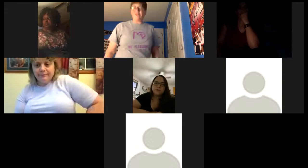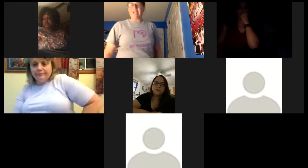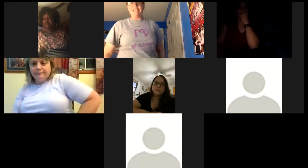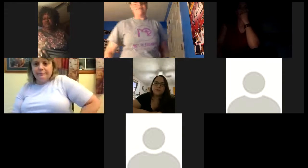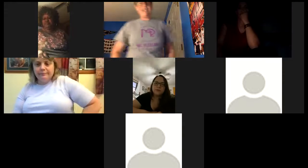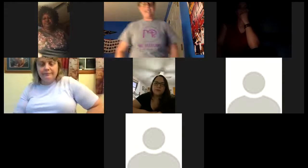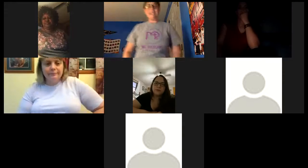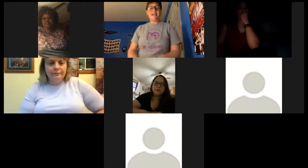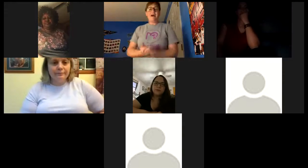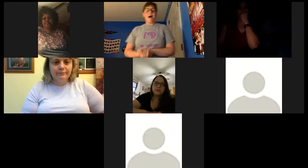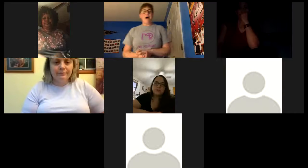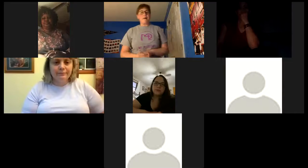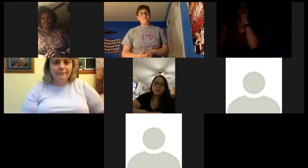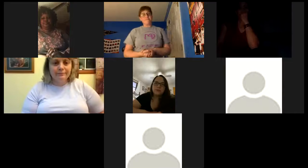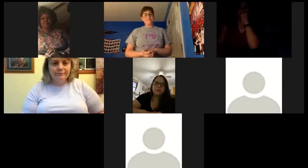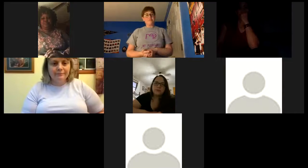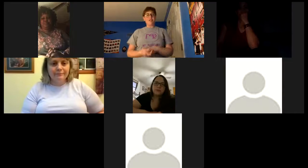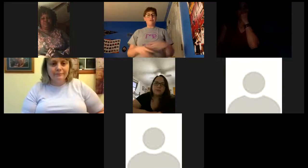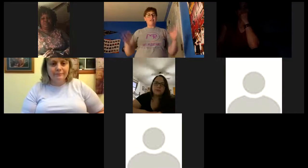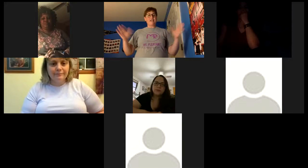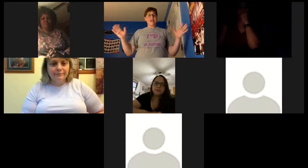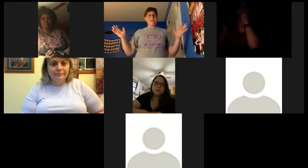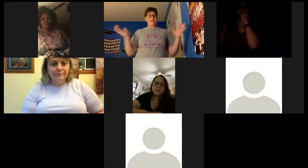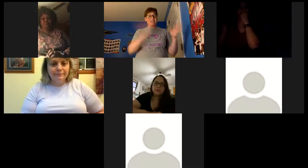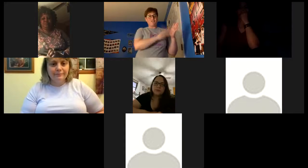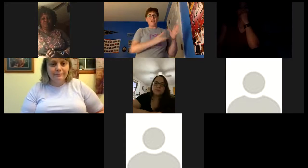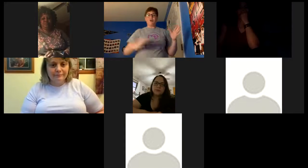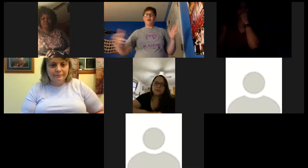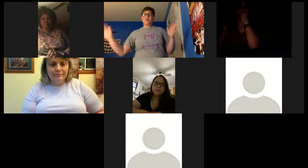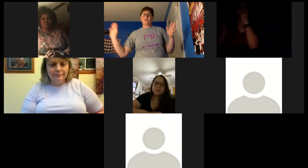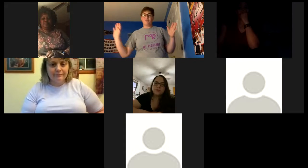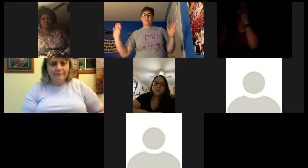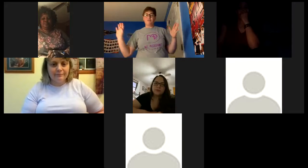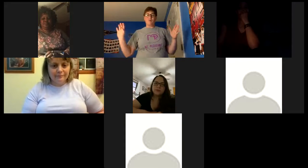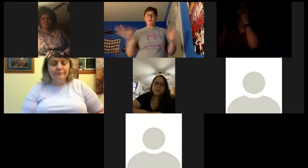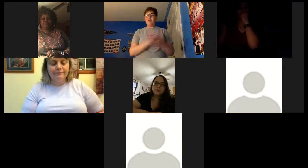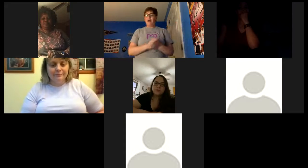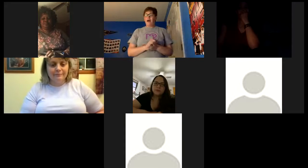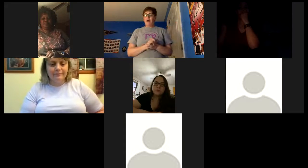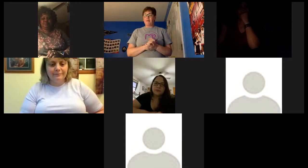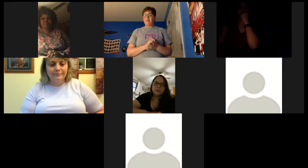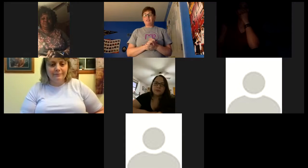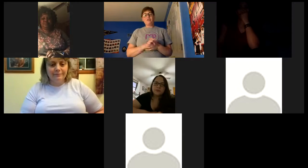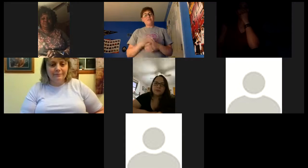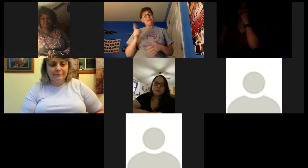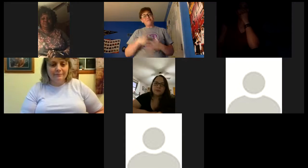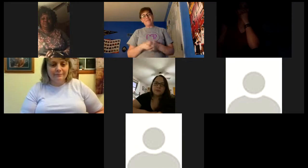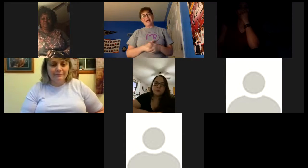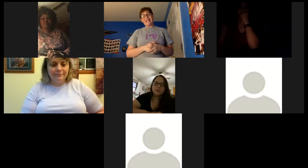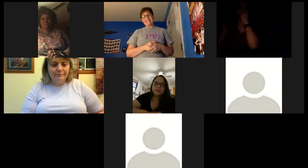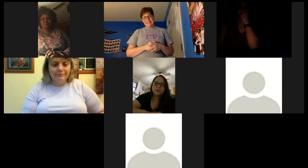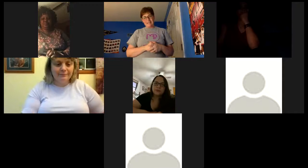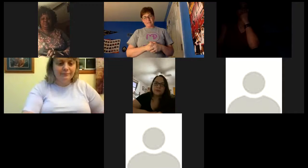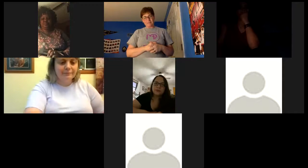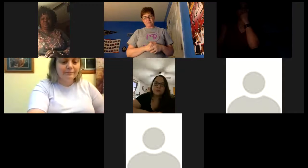and all different kinds of things, you know, to kind of get the flow going a little bit more. So something